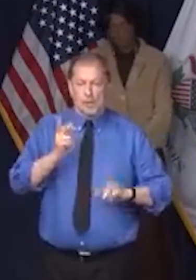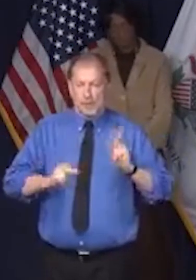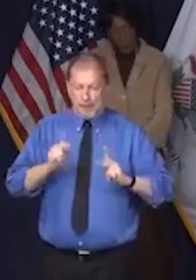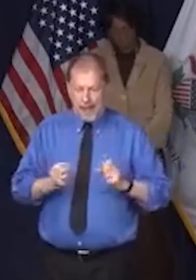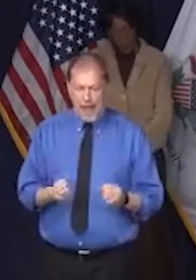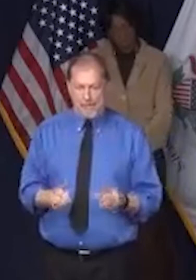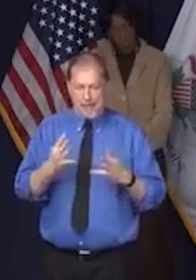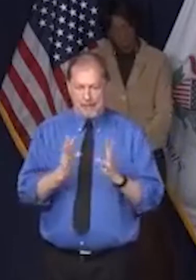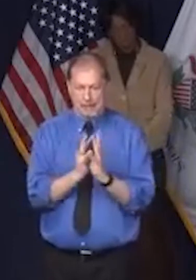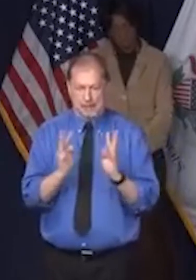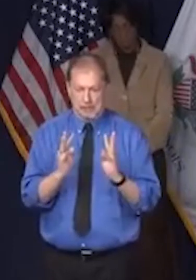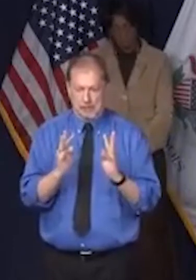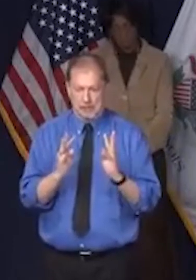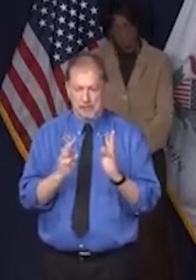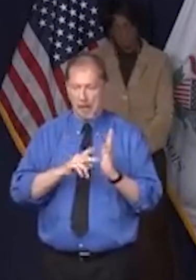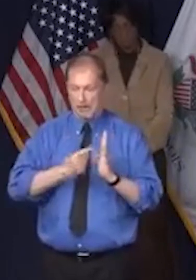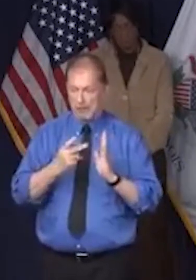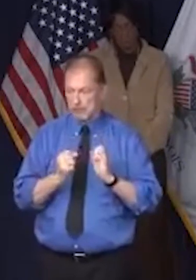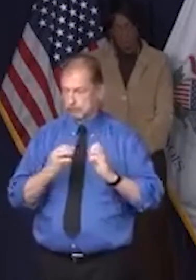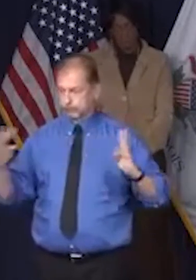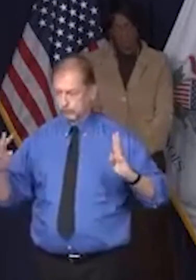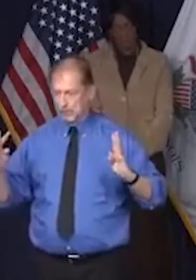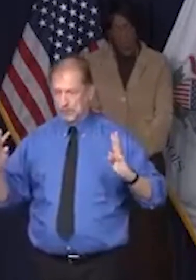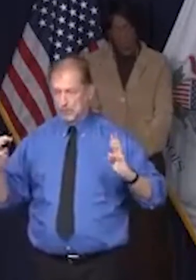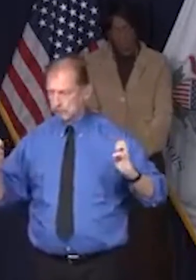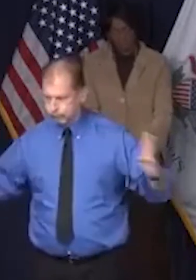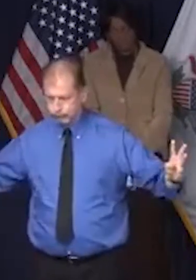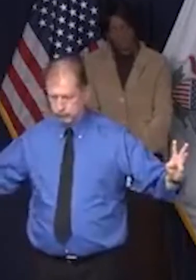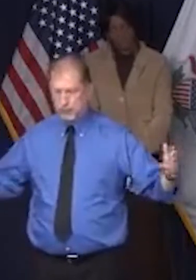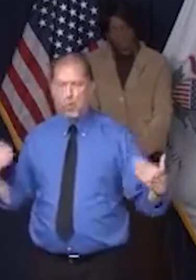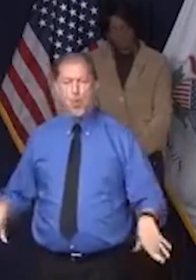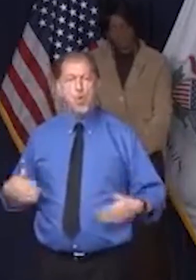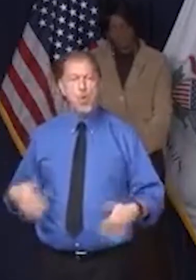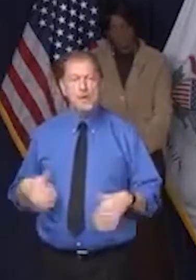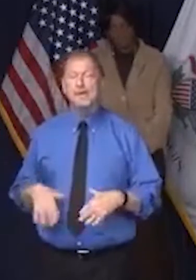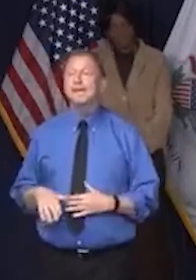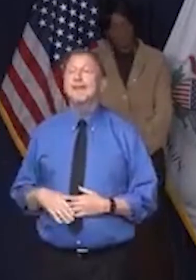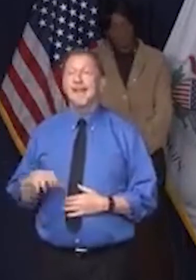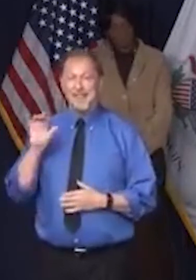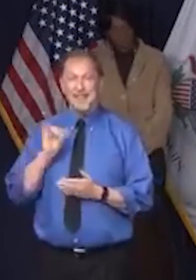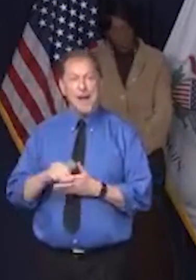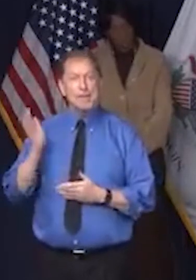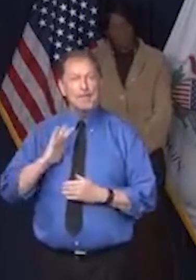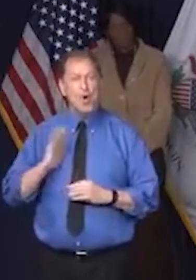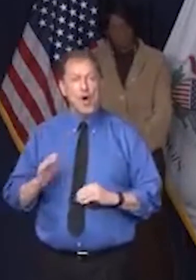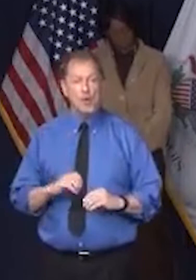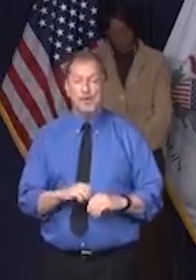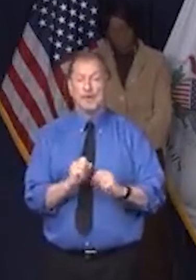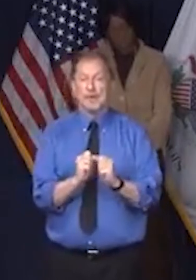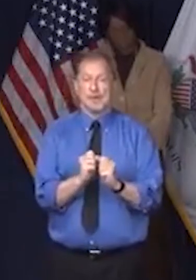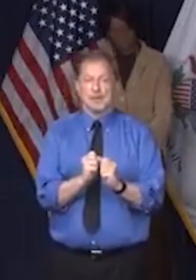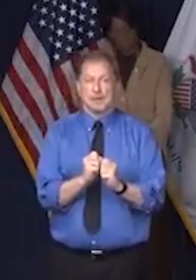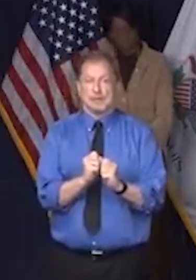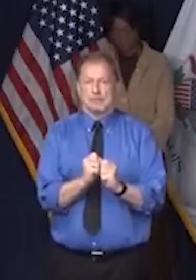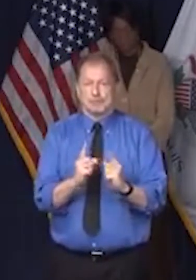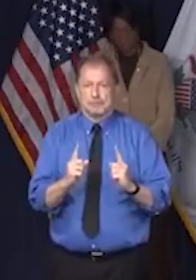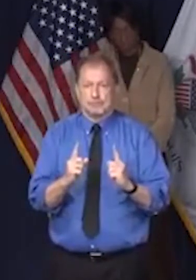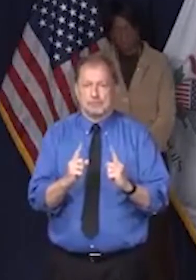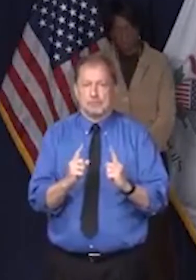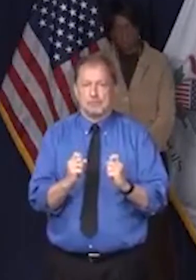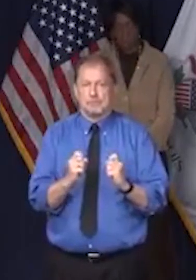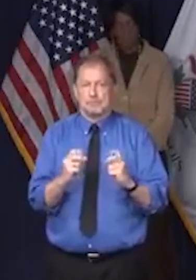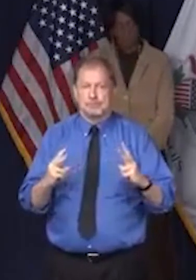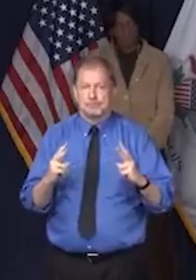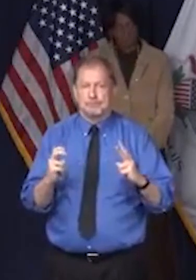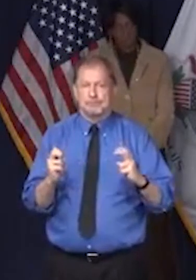fatalities in a state? We have seen the length of time that takes to double increased significantly, even more